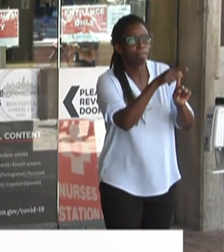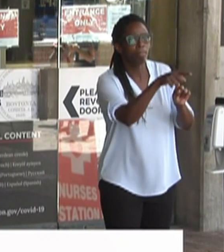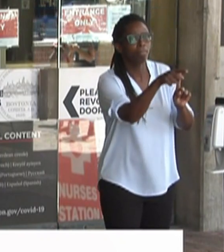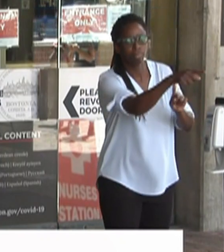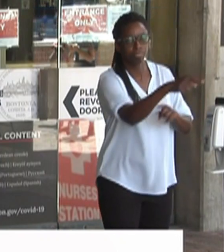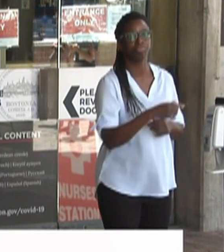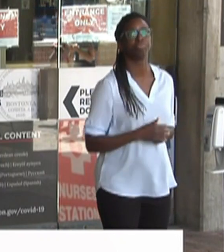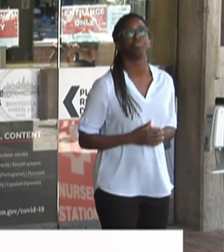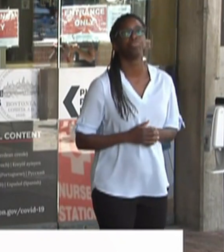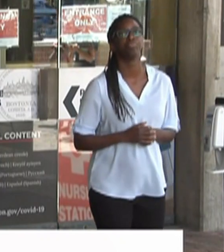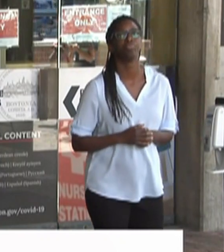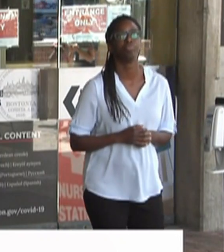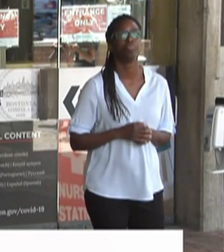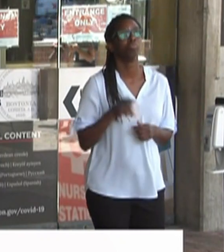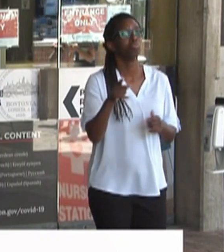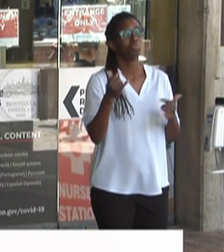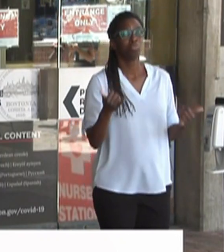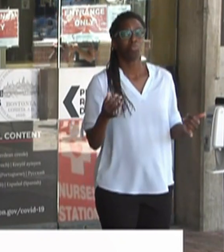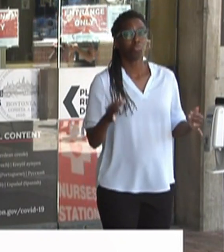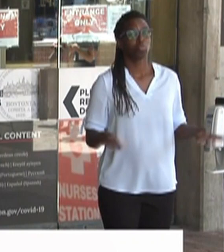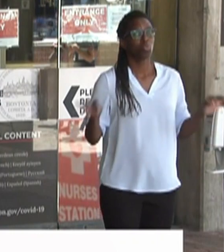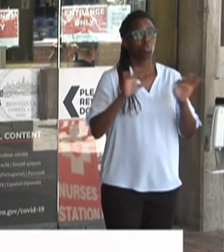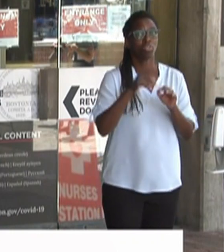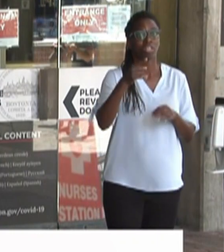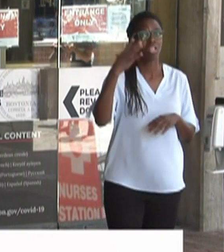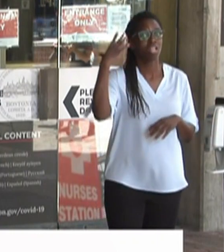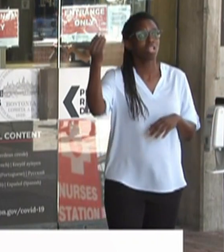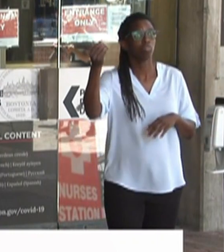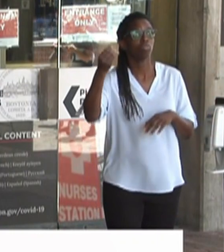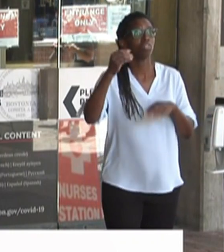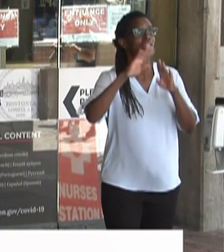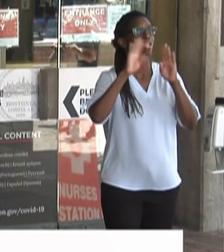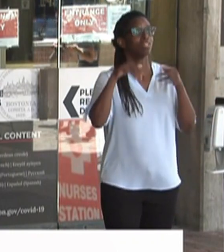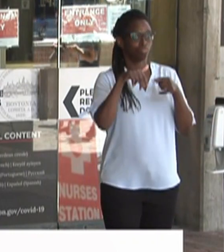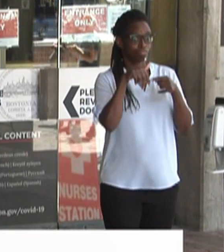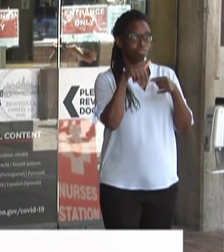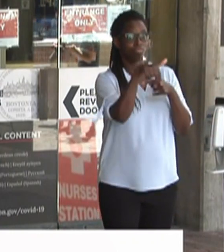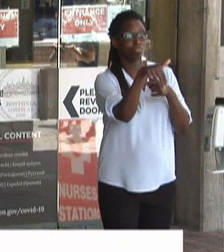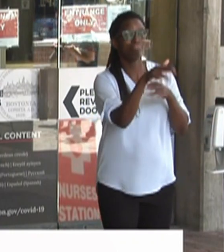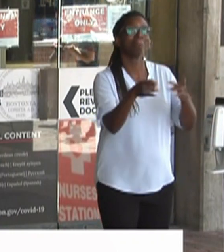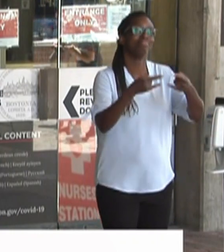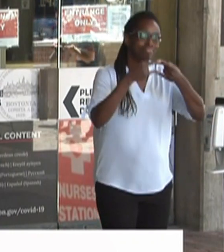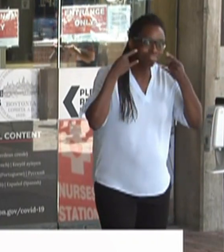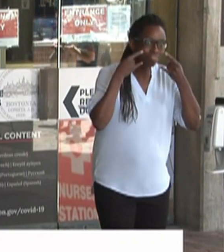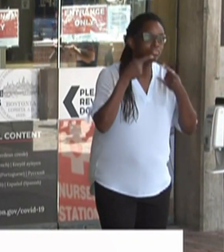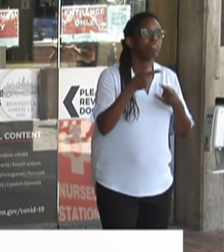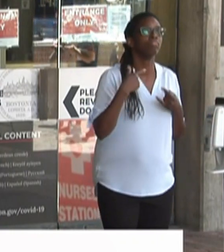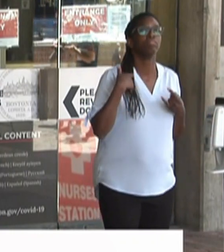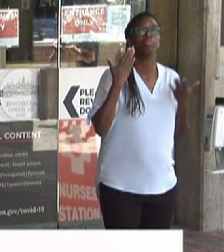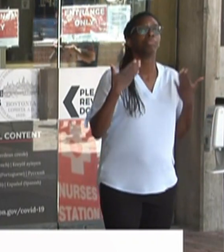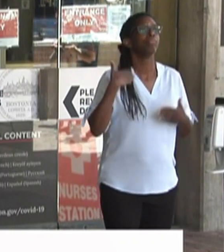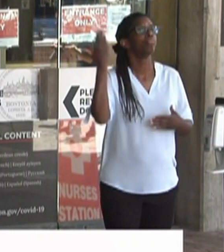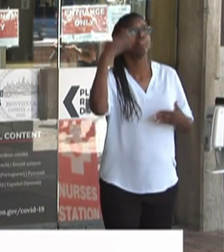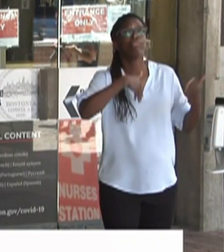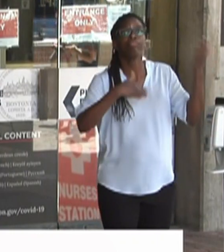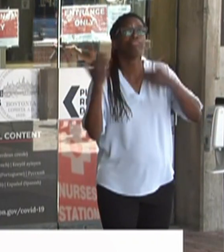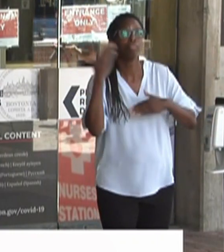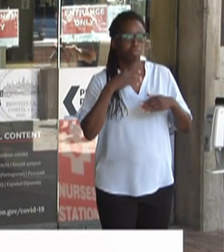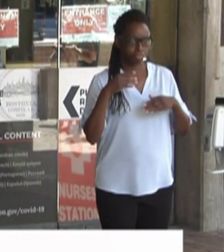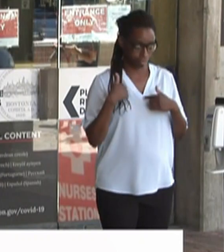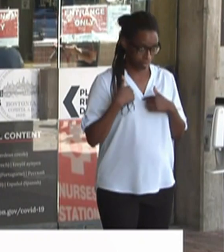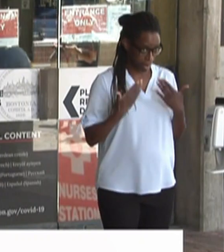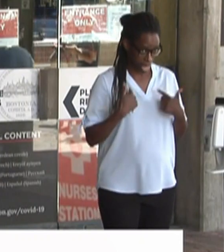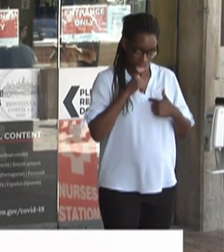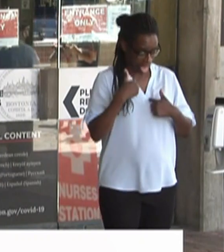you have no idea. You could have somebody that's asymptomatic that you could get coronavirus from, and if you're in larger groups,